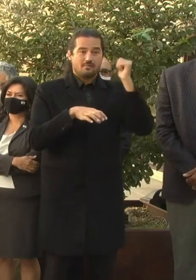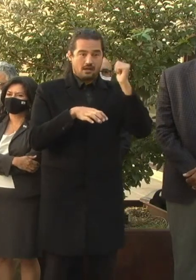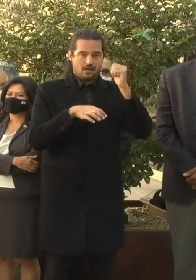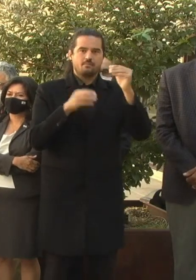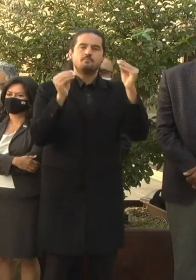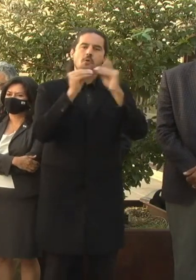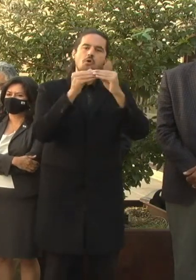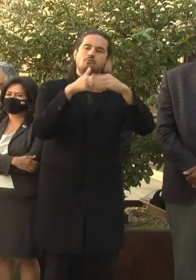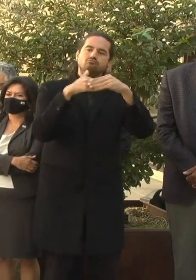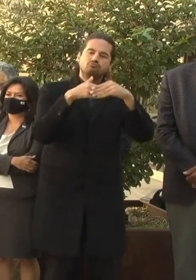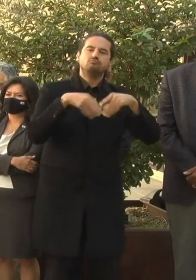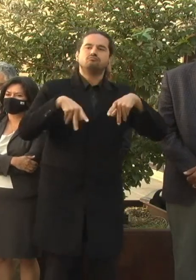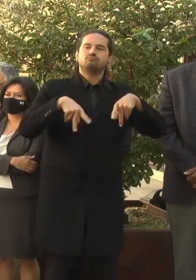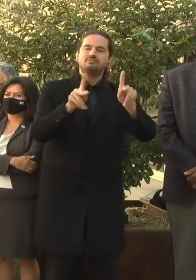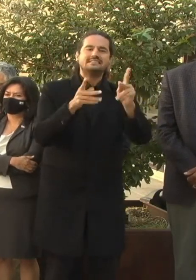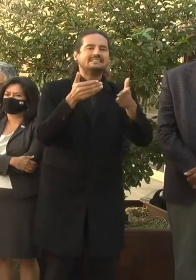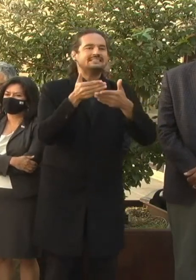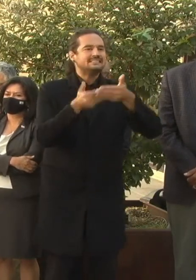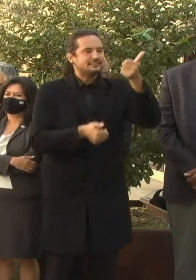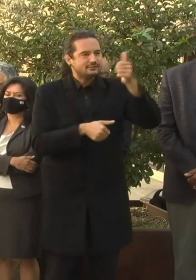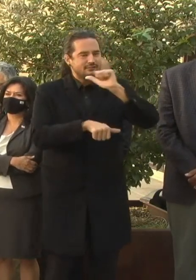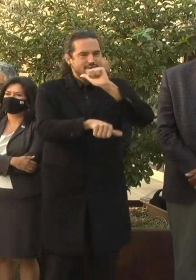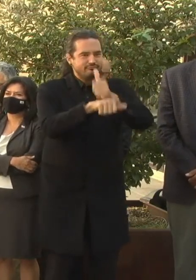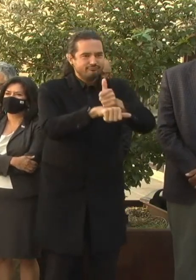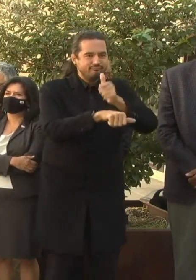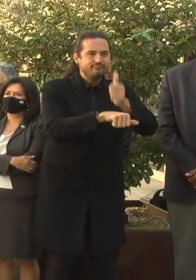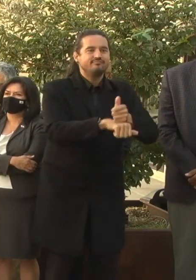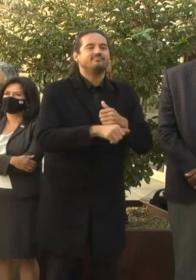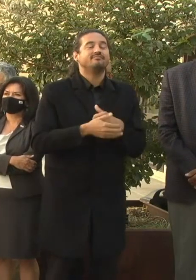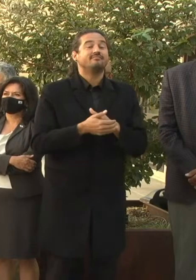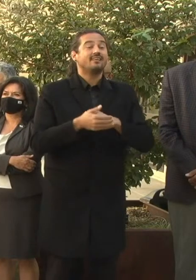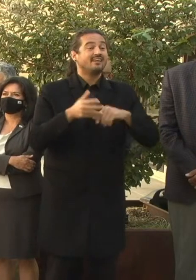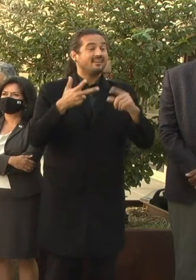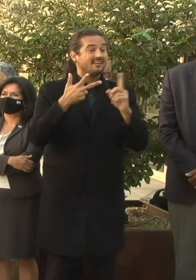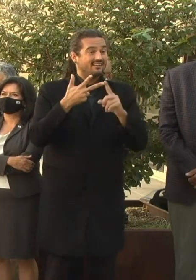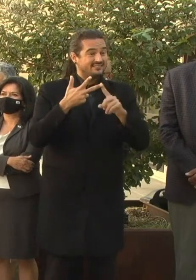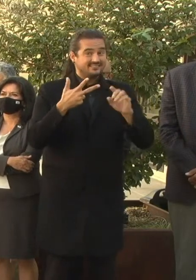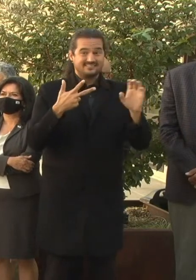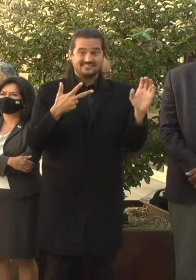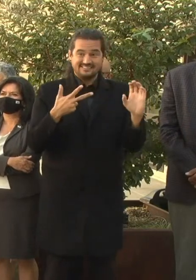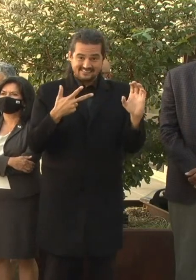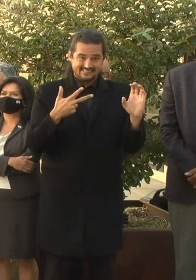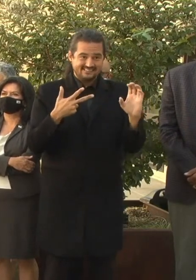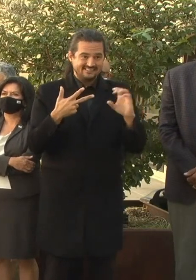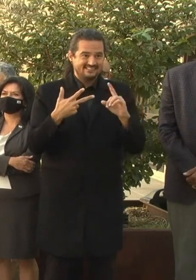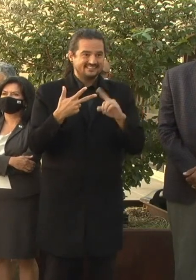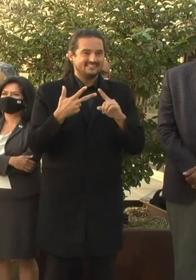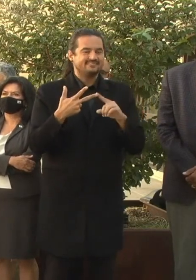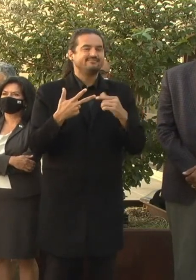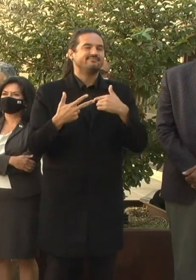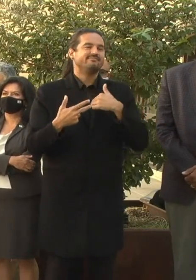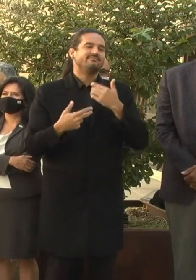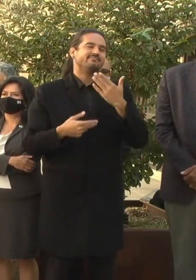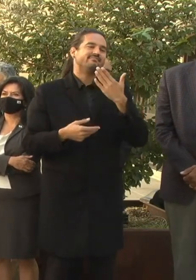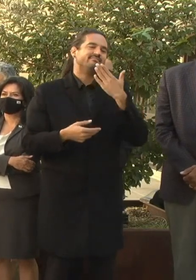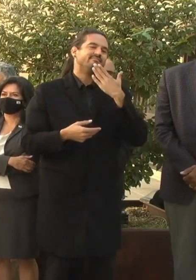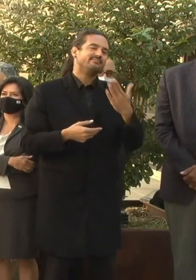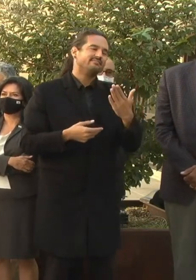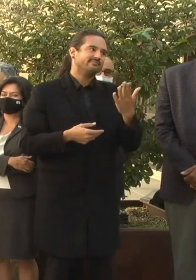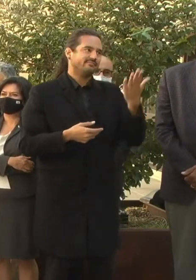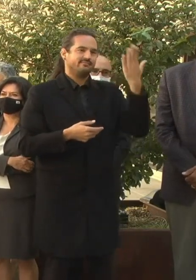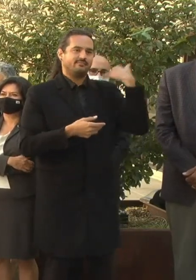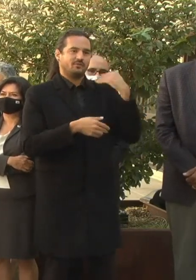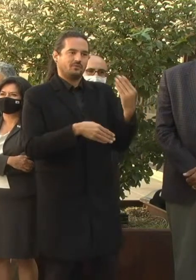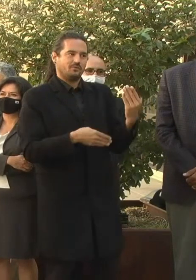And then C, I want to thank the governor for proposing earlier this year that his administration have for the first time a